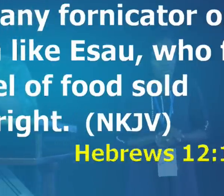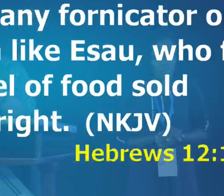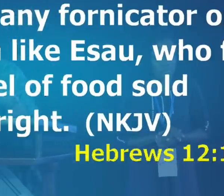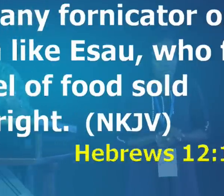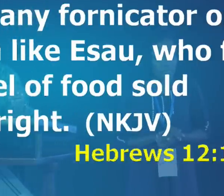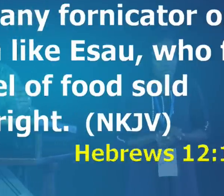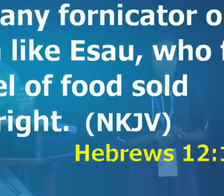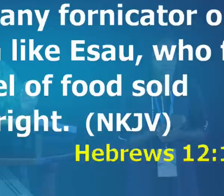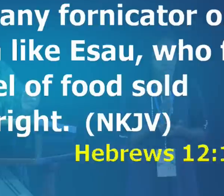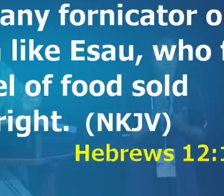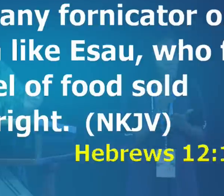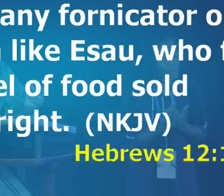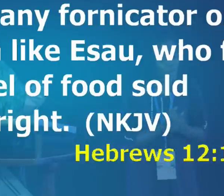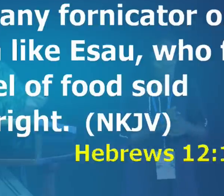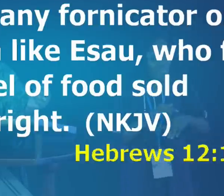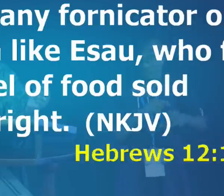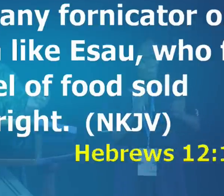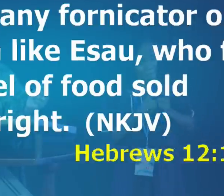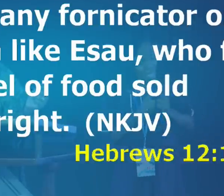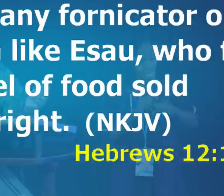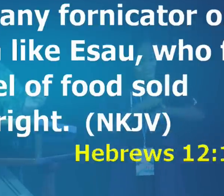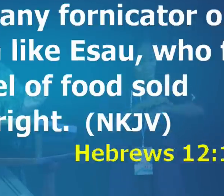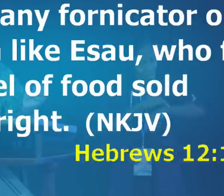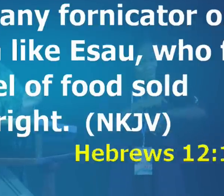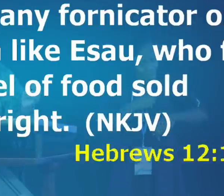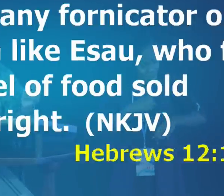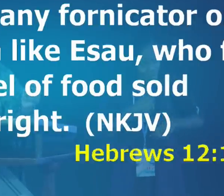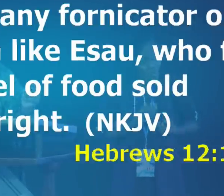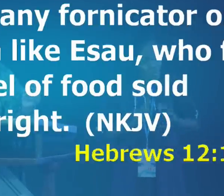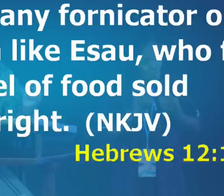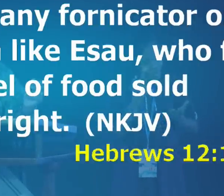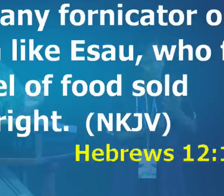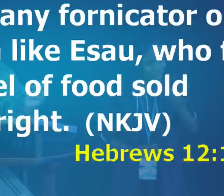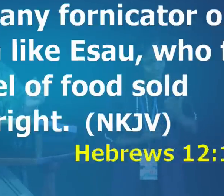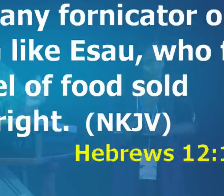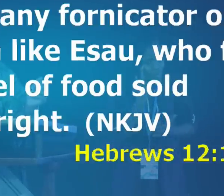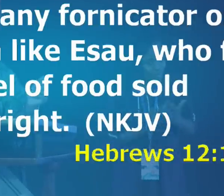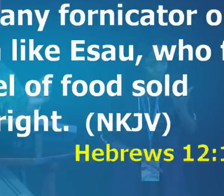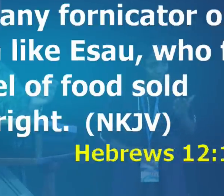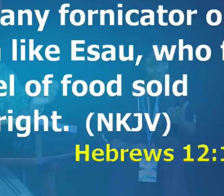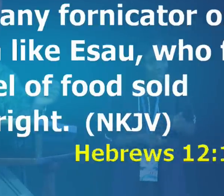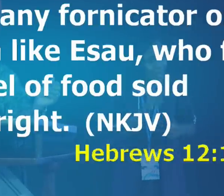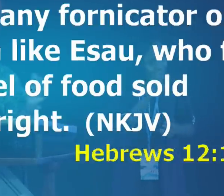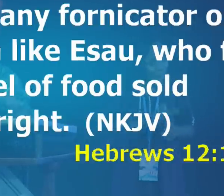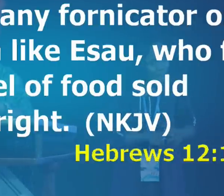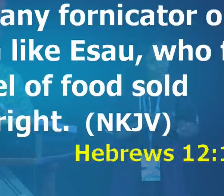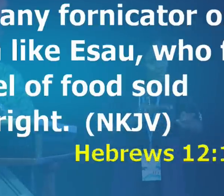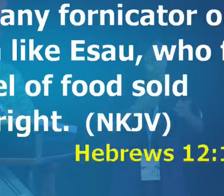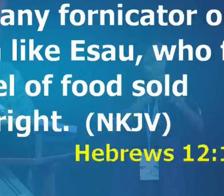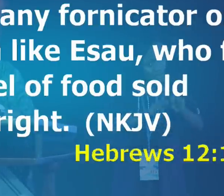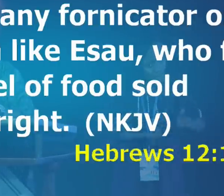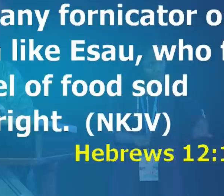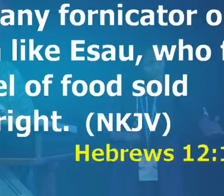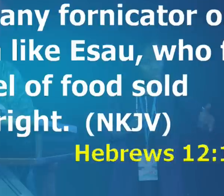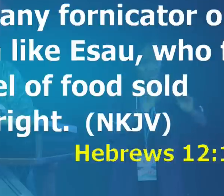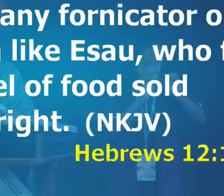Ebihundu chebikola. What wounds do? Tebikuganya goberera mirembe. They do not permit you